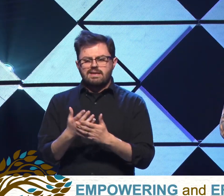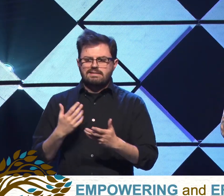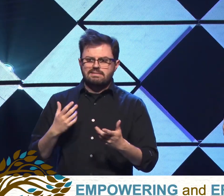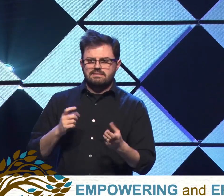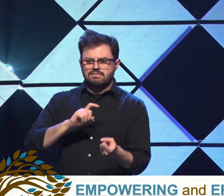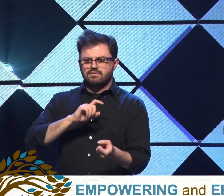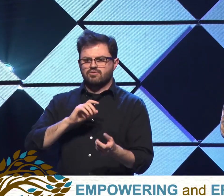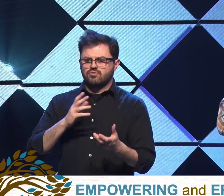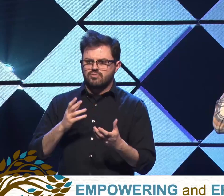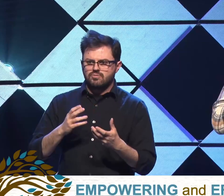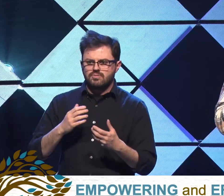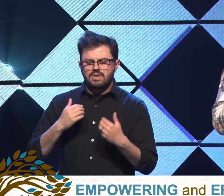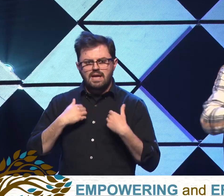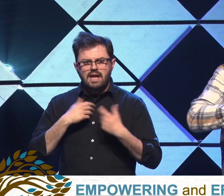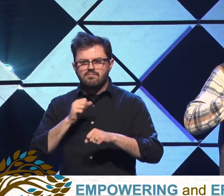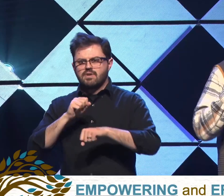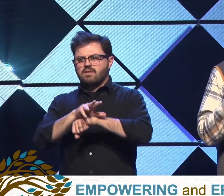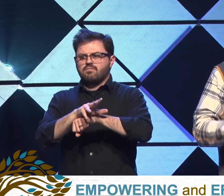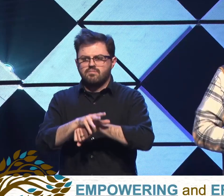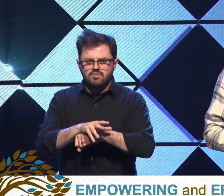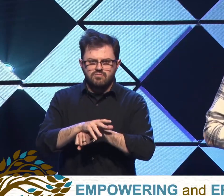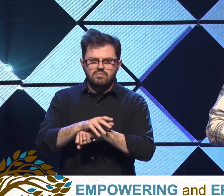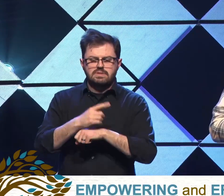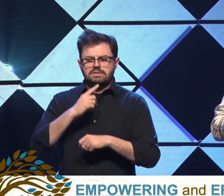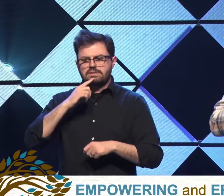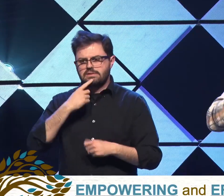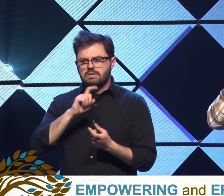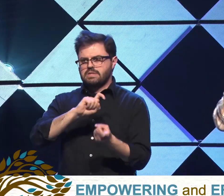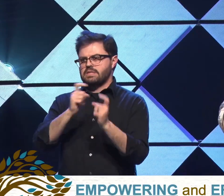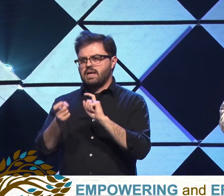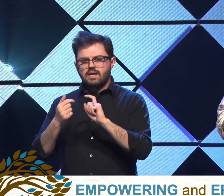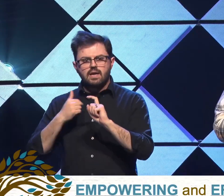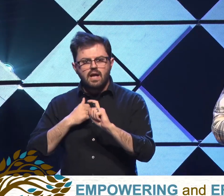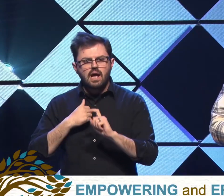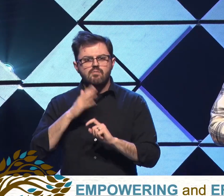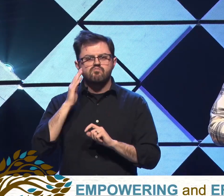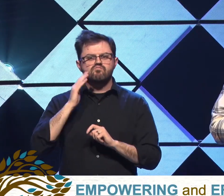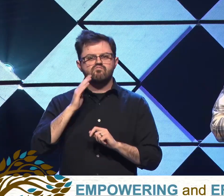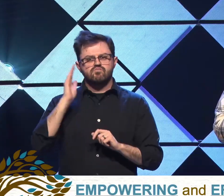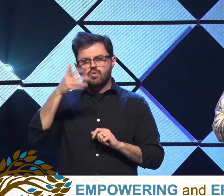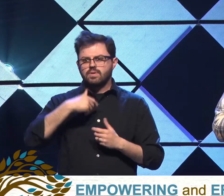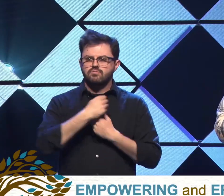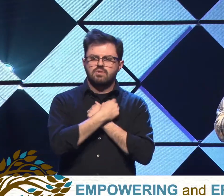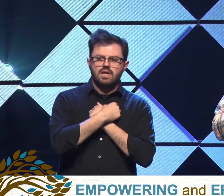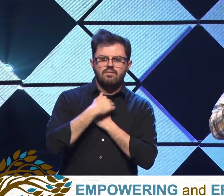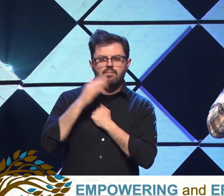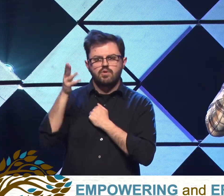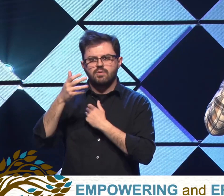splash. And I'm going to love and I'm going to serve, and it may cost me my job.